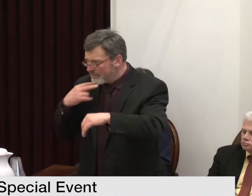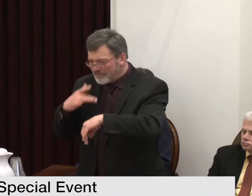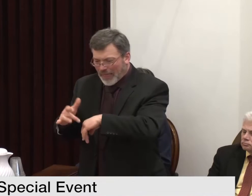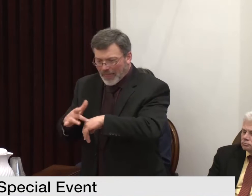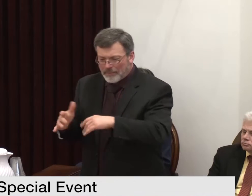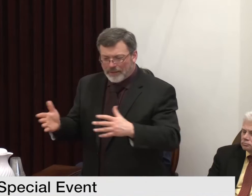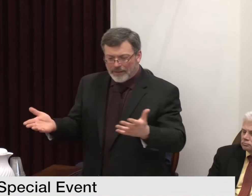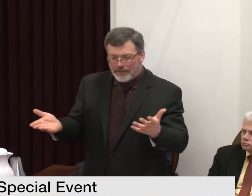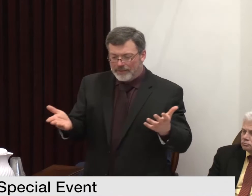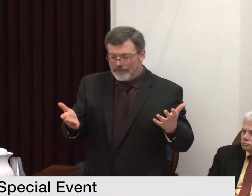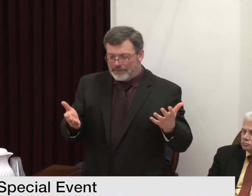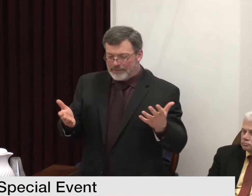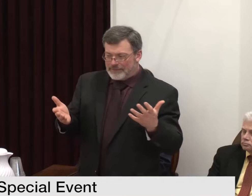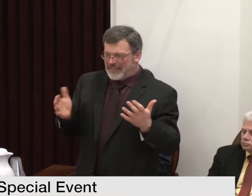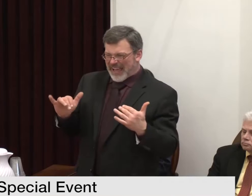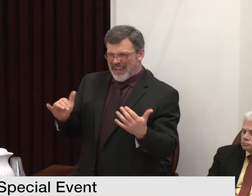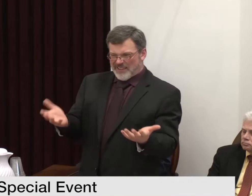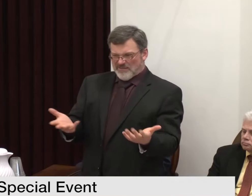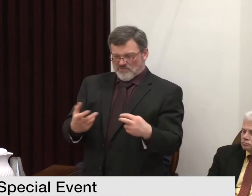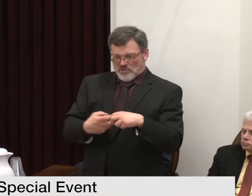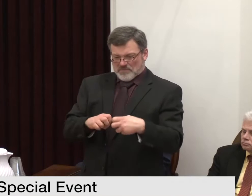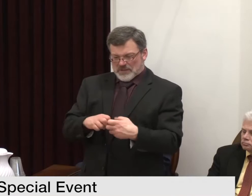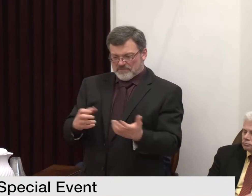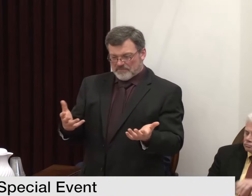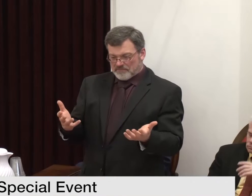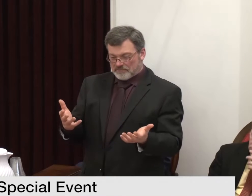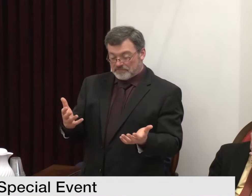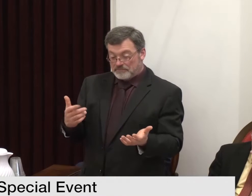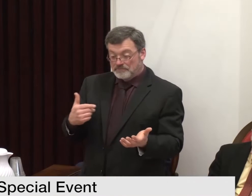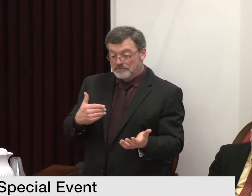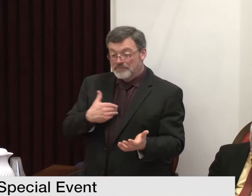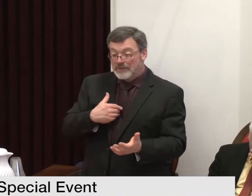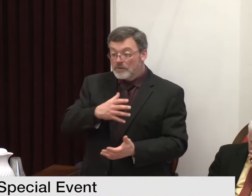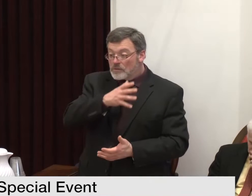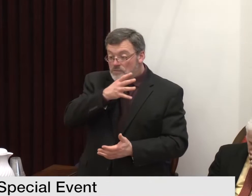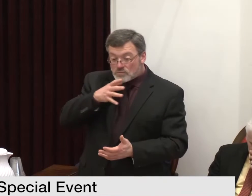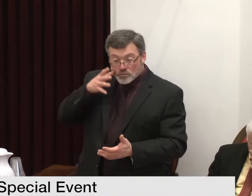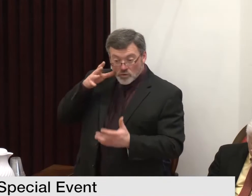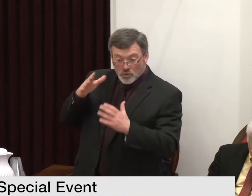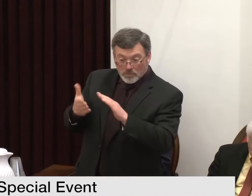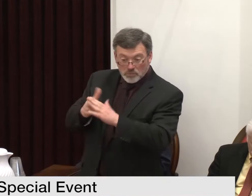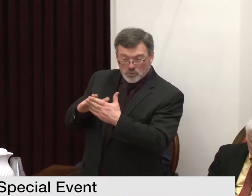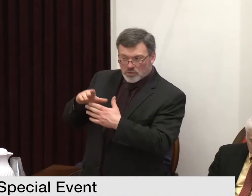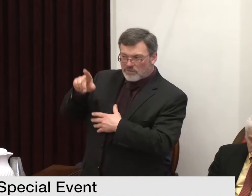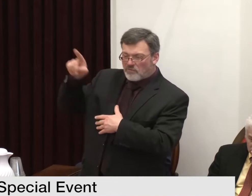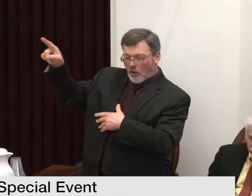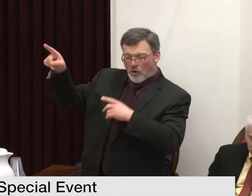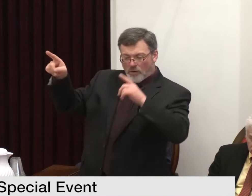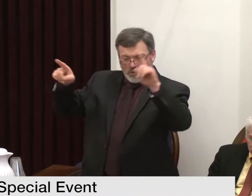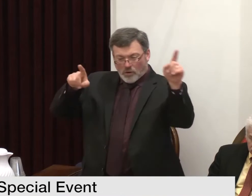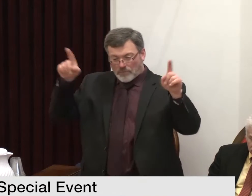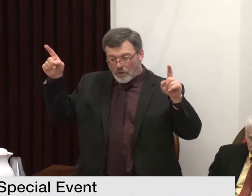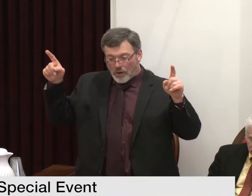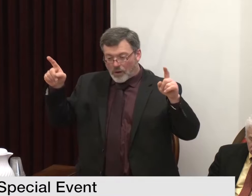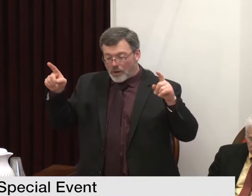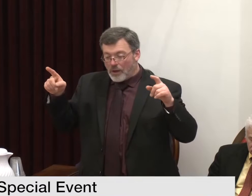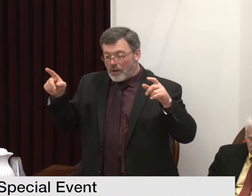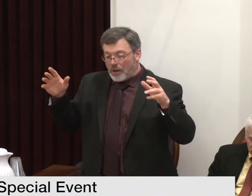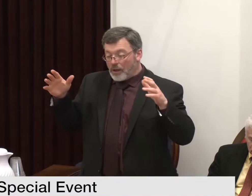our smaller, more rural communities will further erode with more properties falling into disrepair.